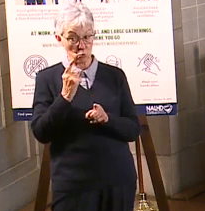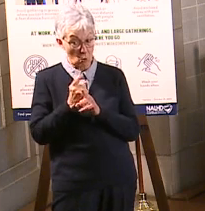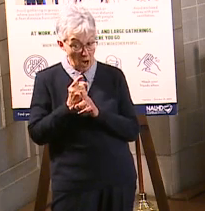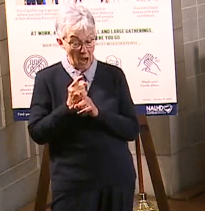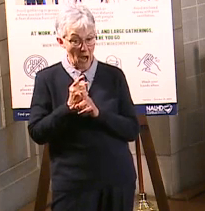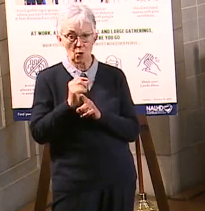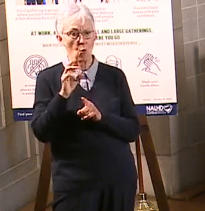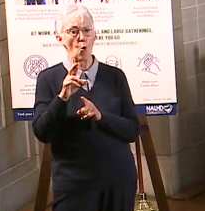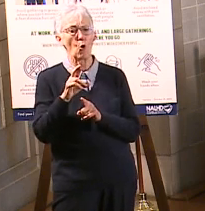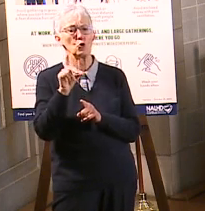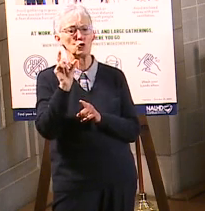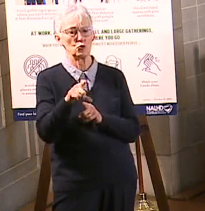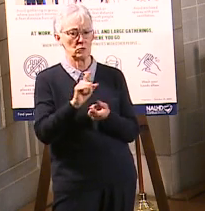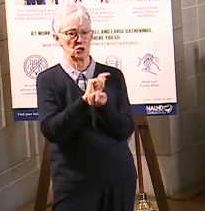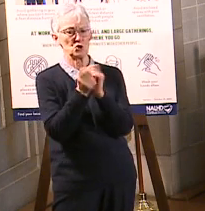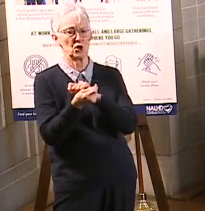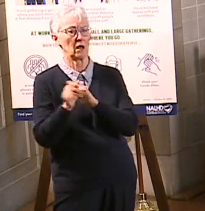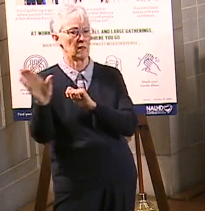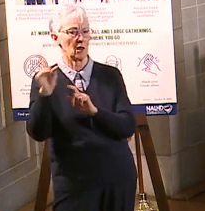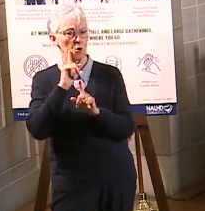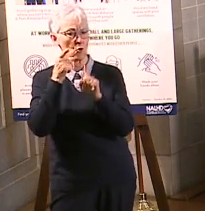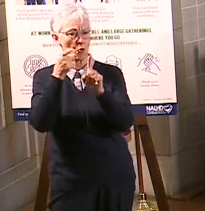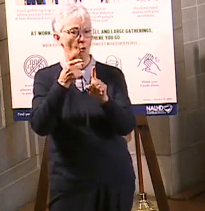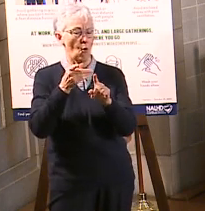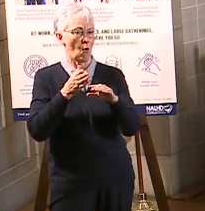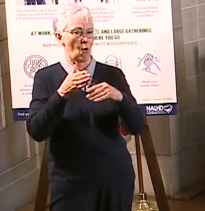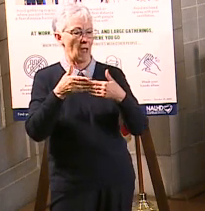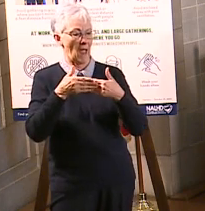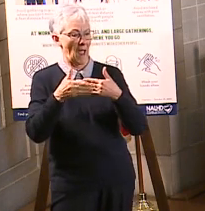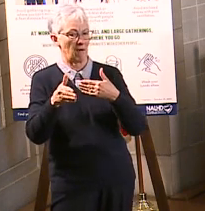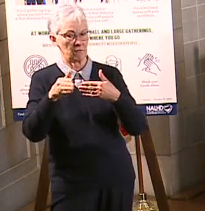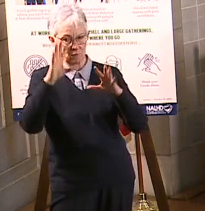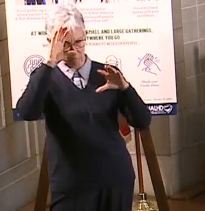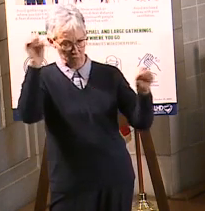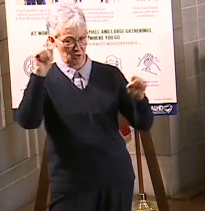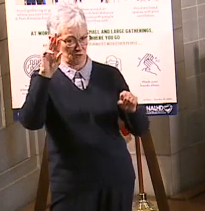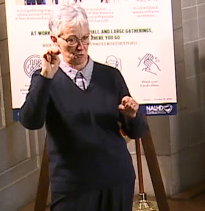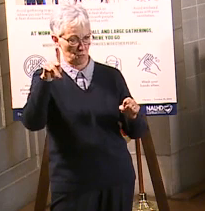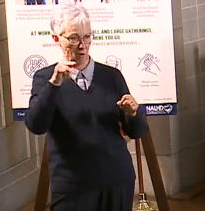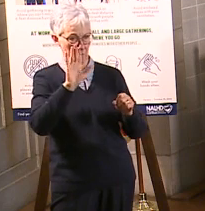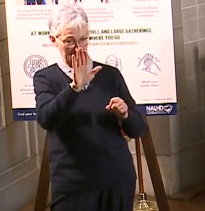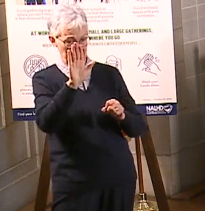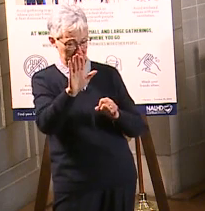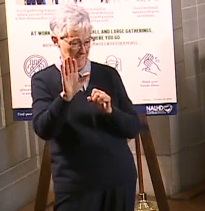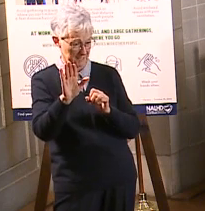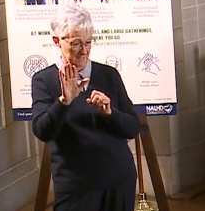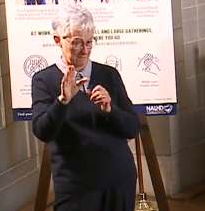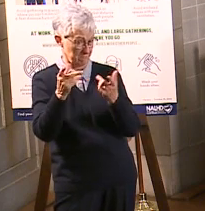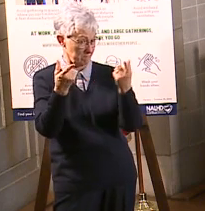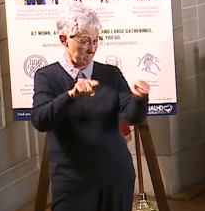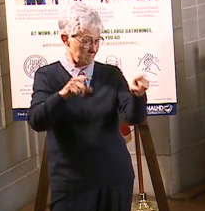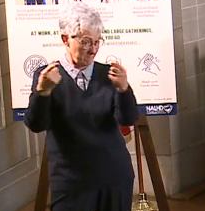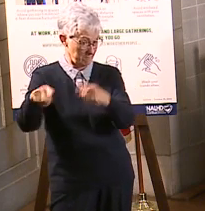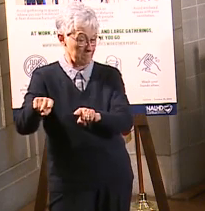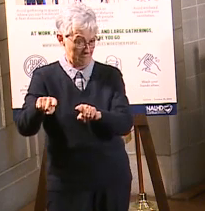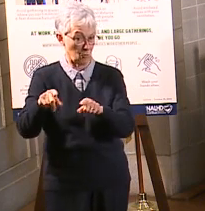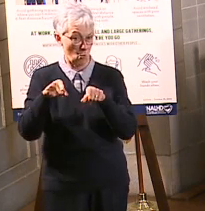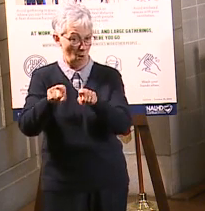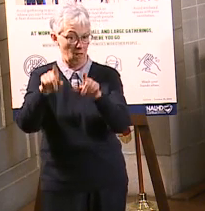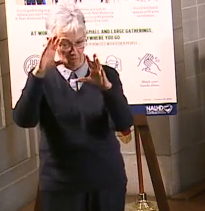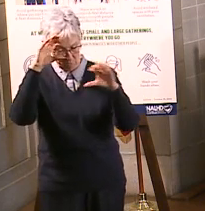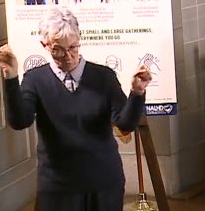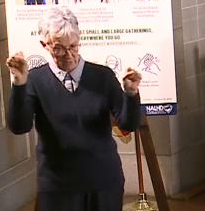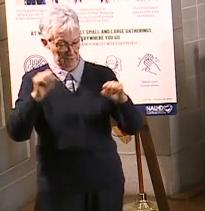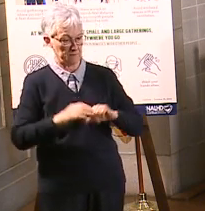Trump? Well, I think one of the things that we as the GOP need to do is make sure that we're reaching out